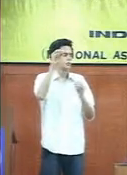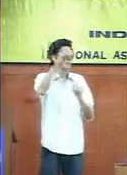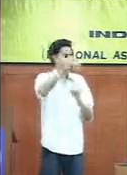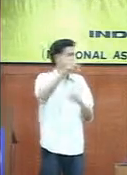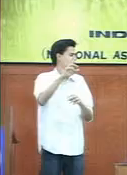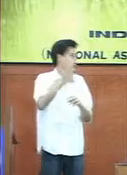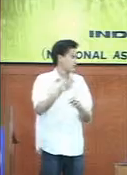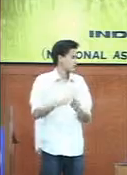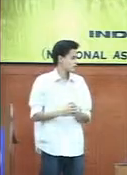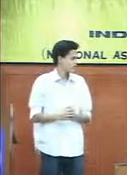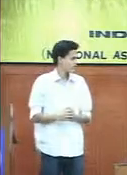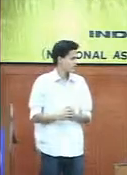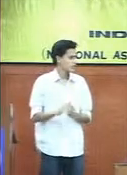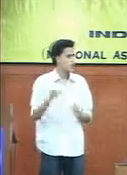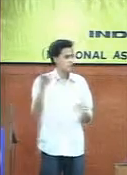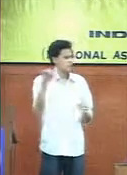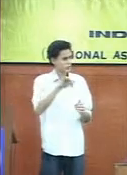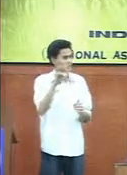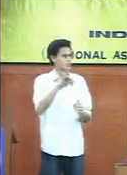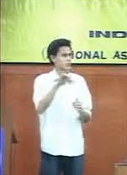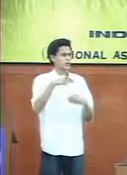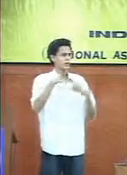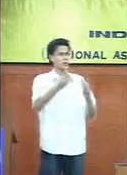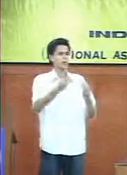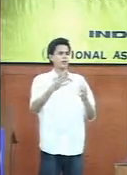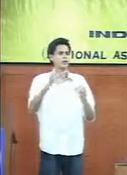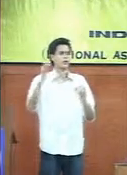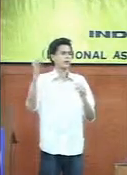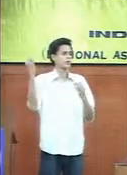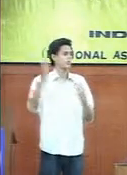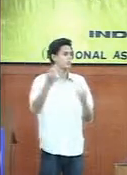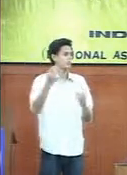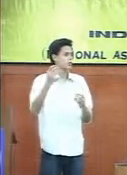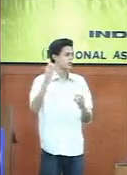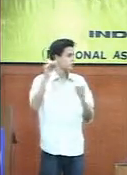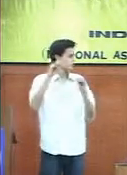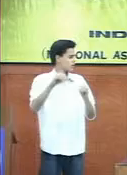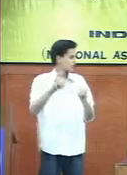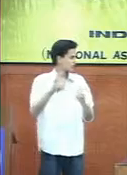over there, then they will also take on record a representation